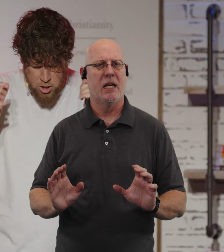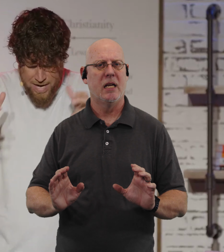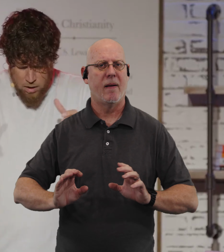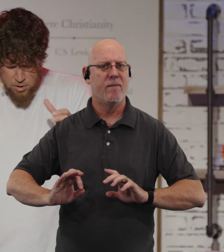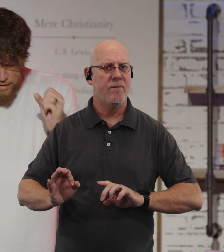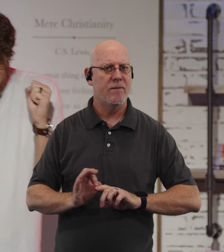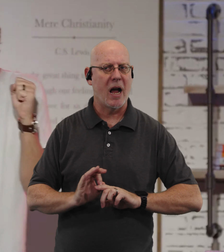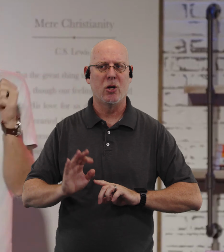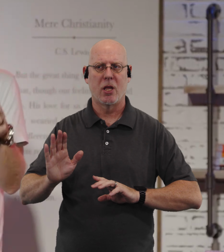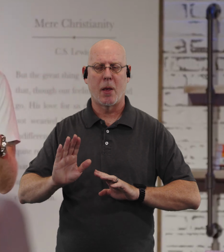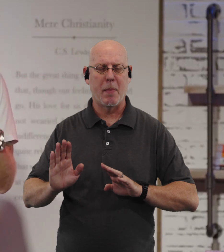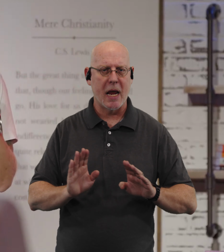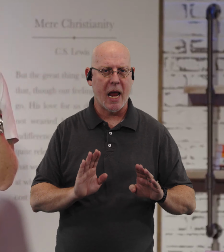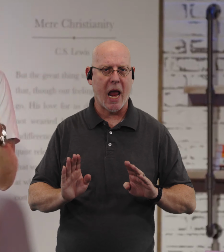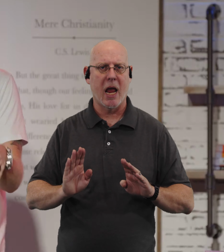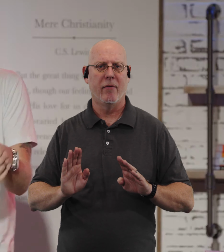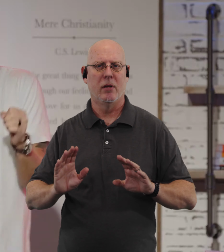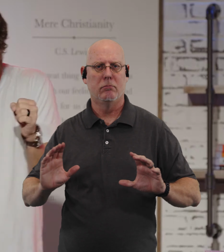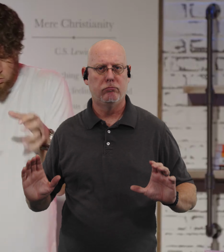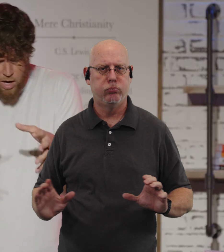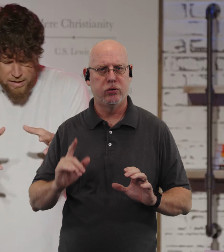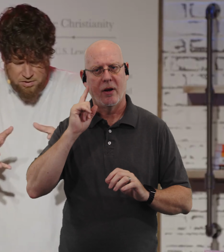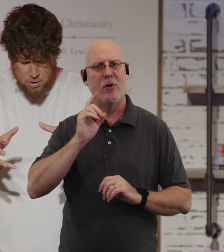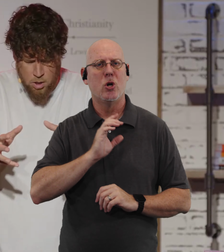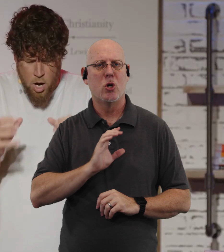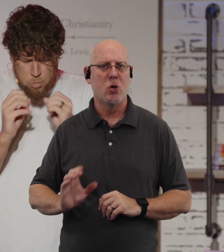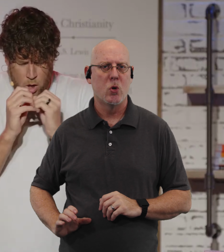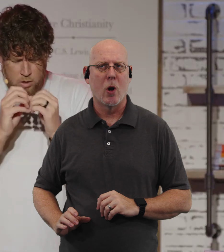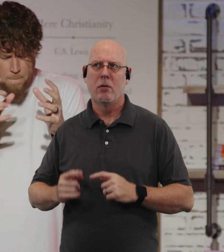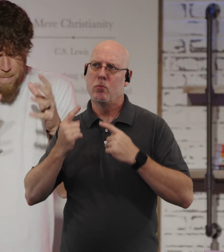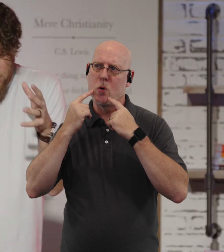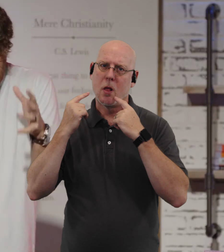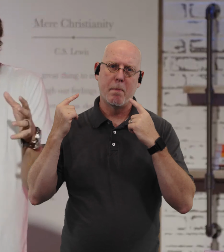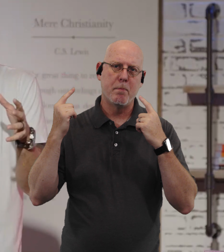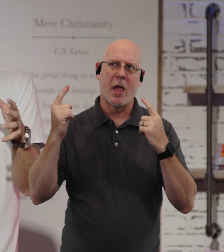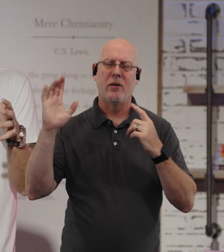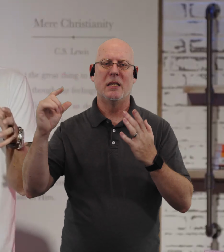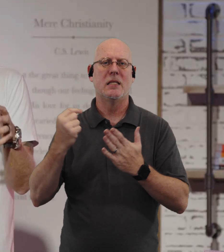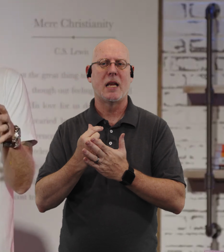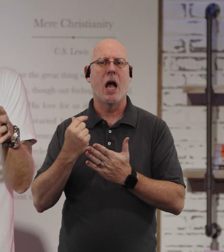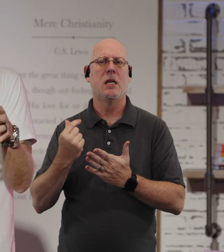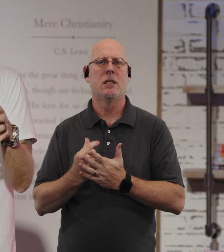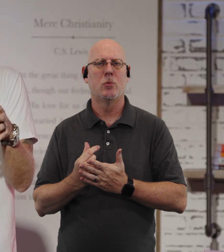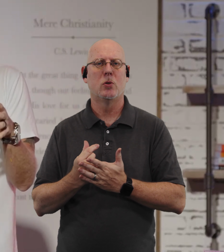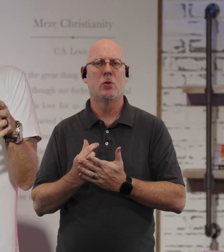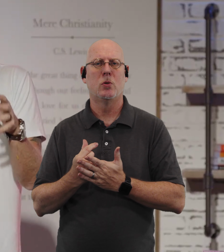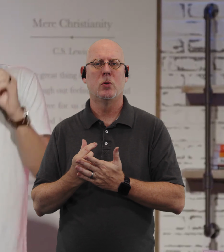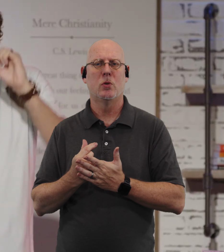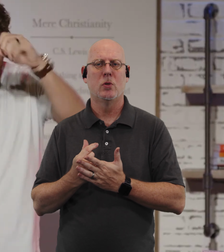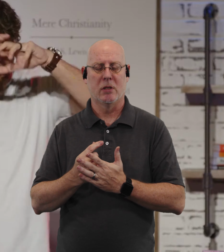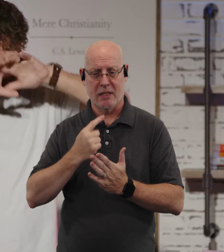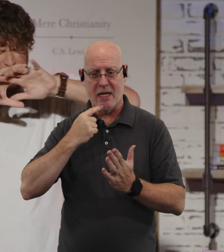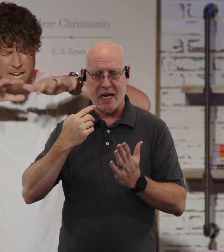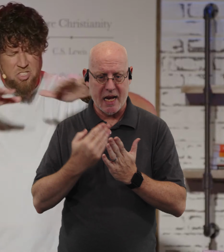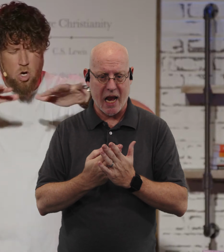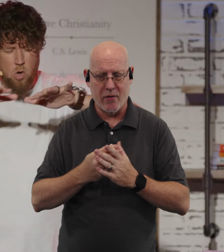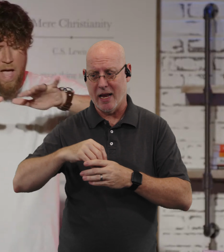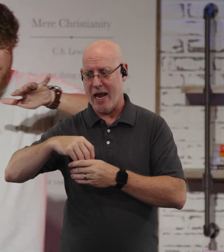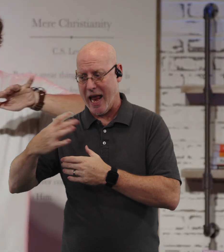the functionality, their behavior, their conduct for Christ, their proclamation of his gospel is